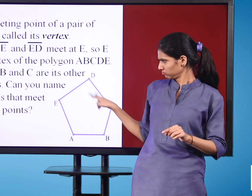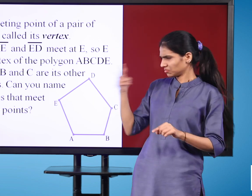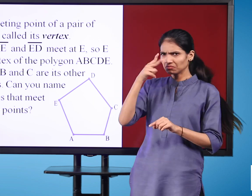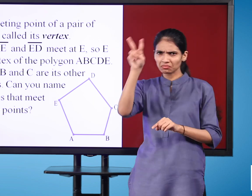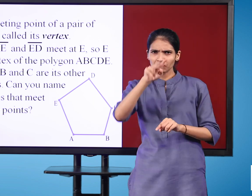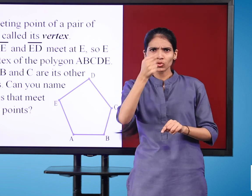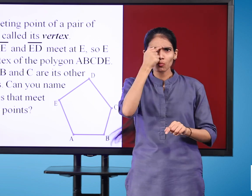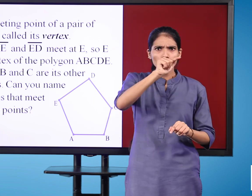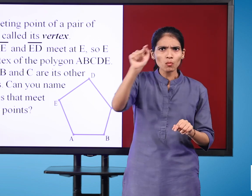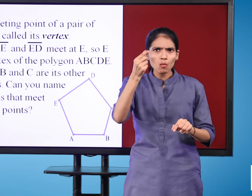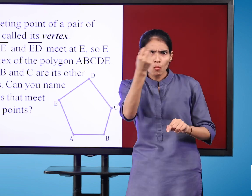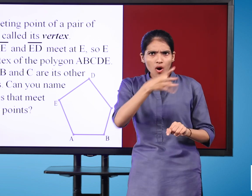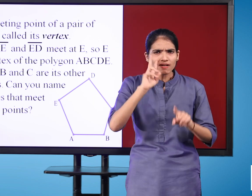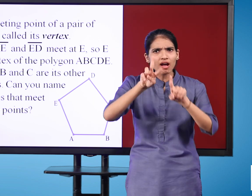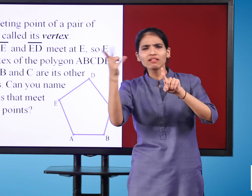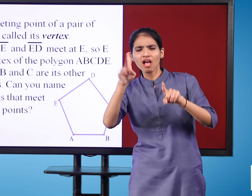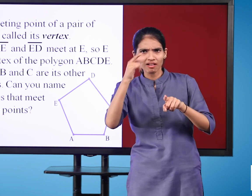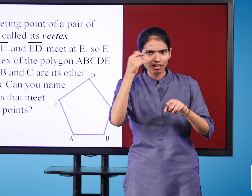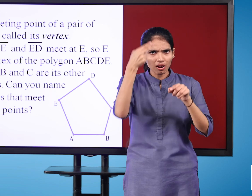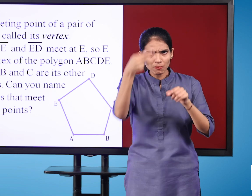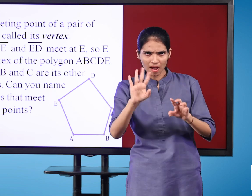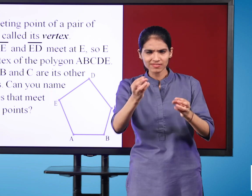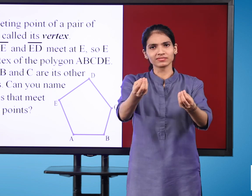Can you name the sides that meet at these points?